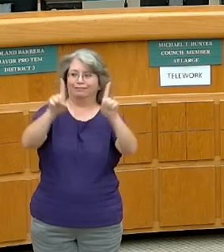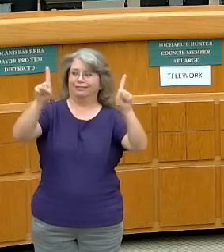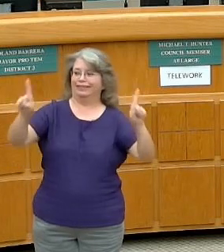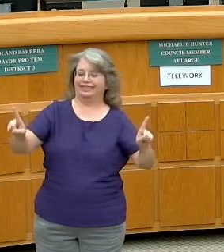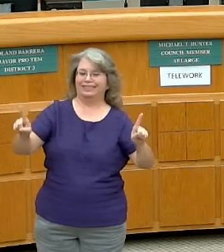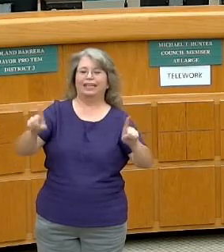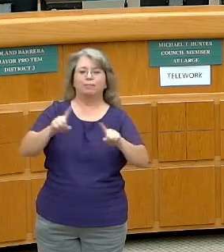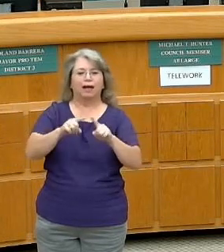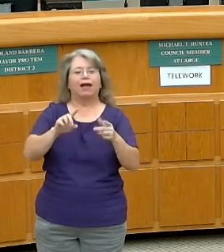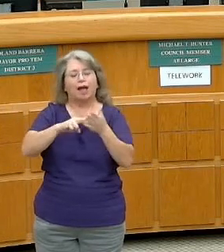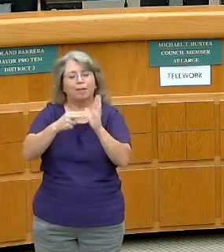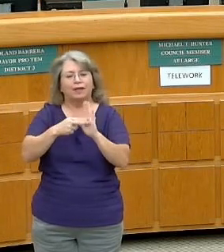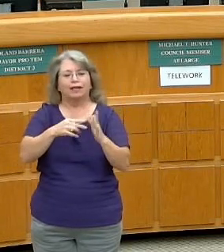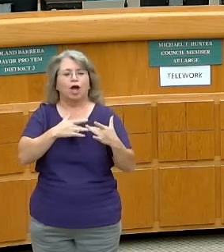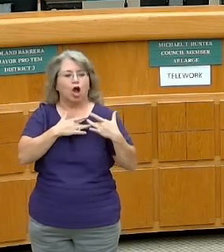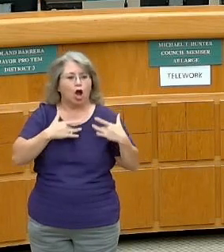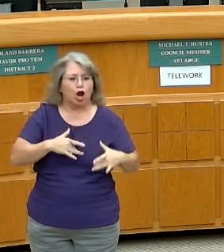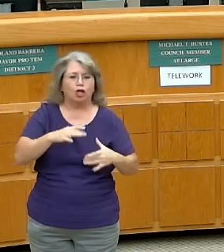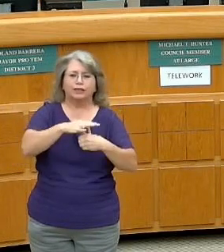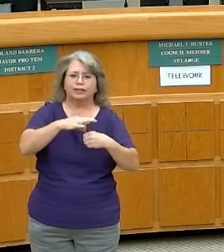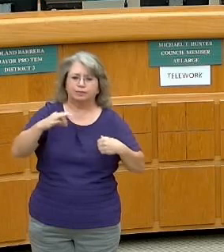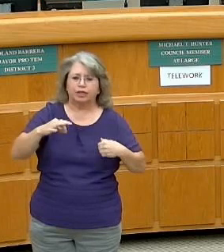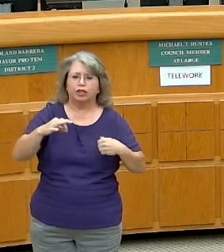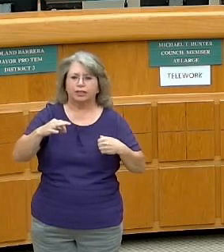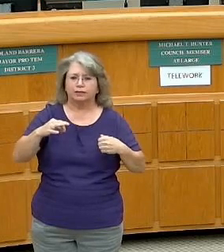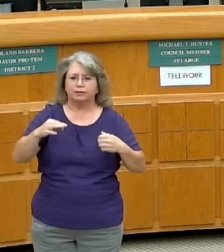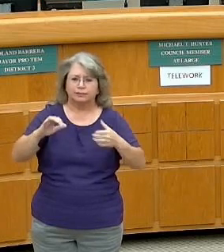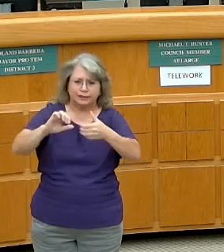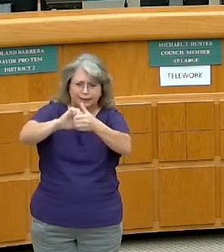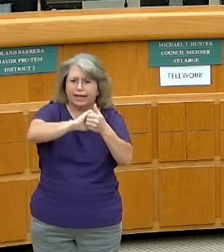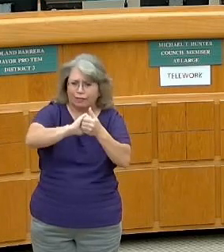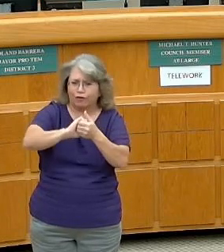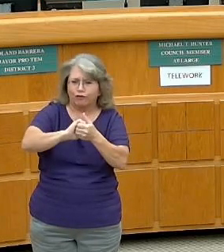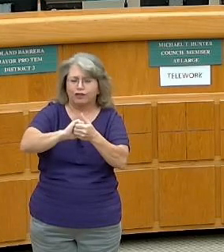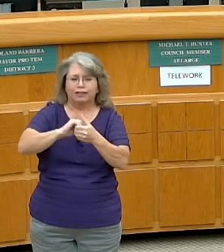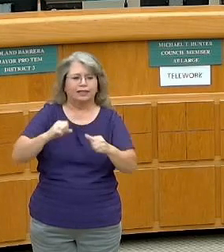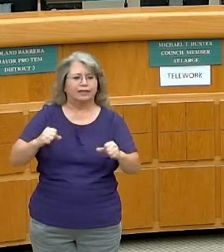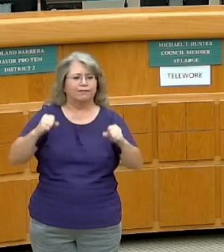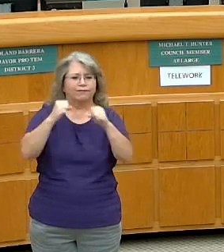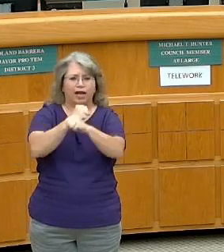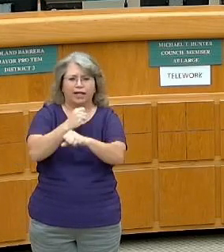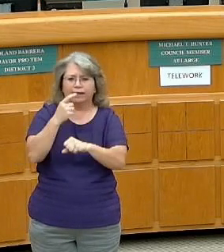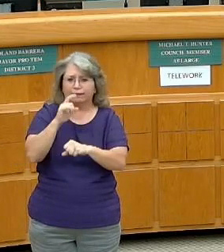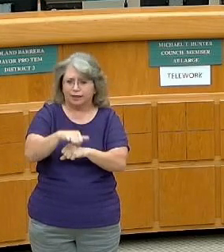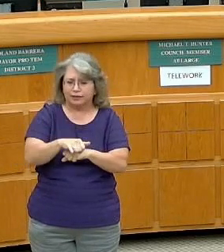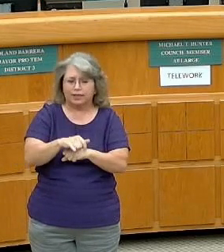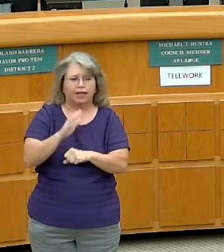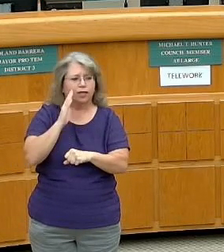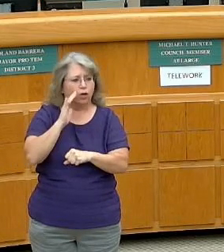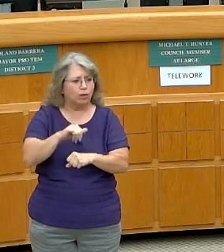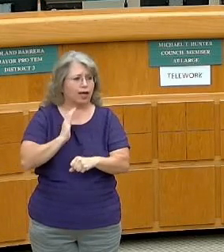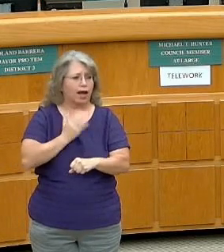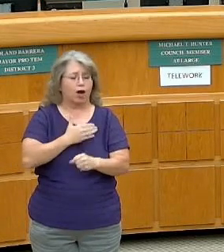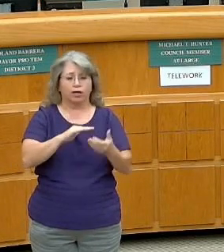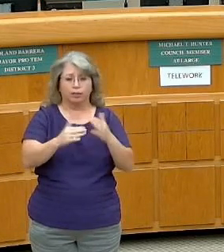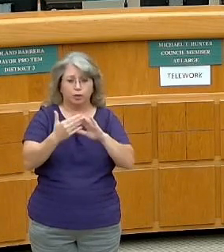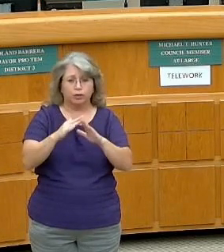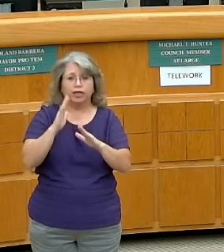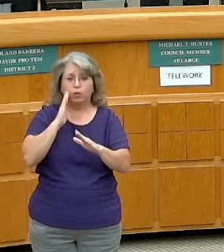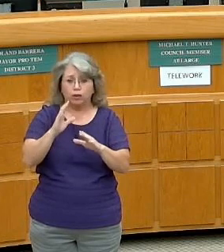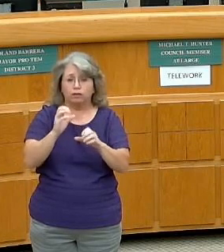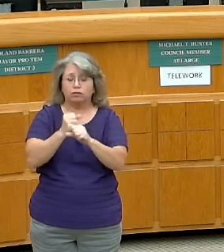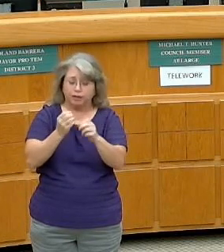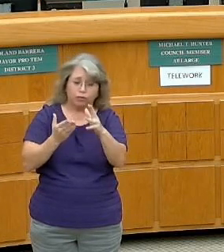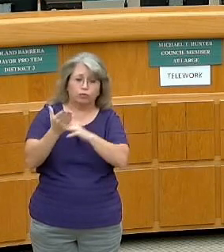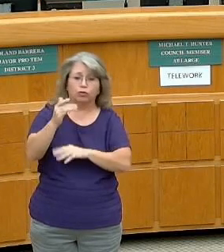But coming together in heart and mind and spirit to fight this. I know that we will get through this as a community, we will get through this as a